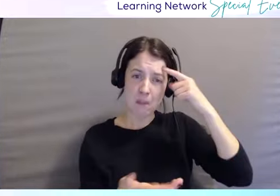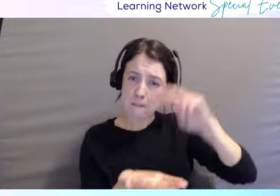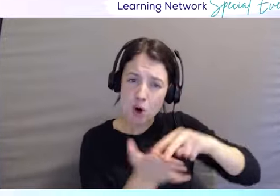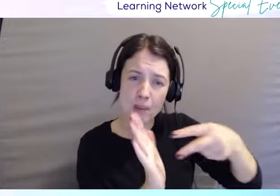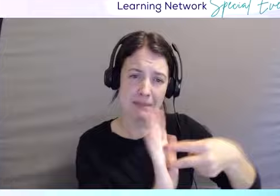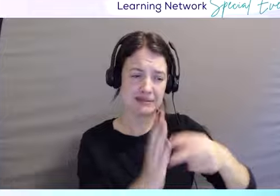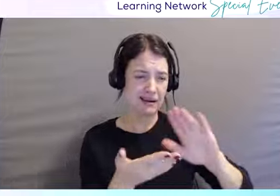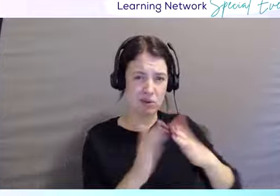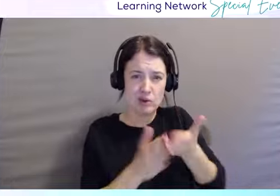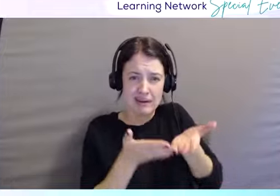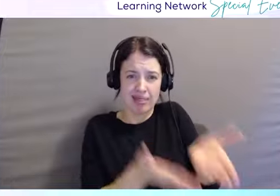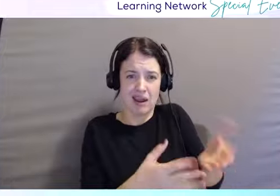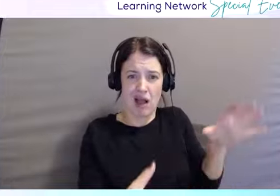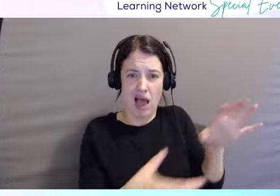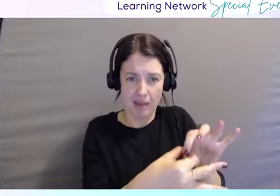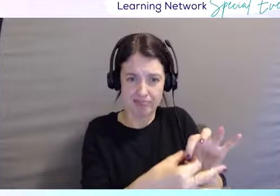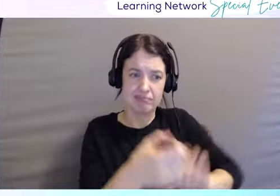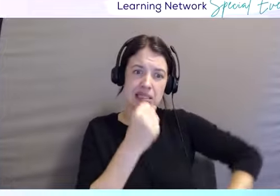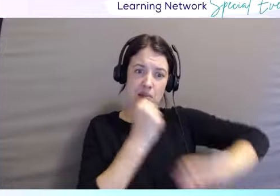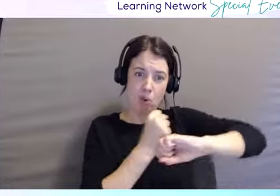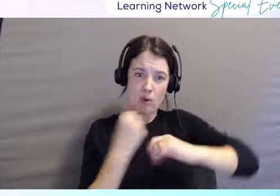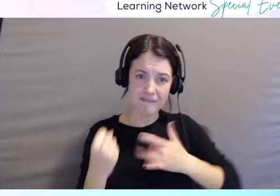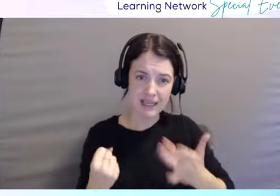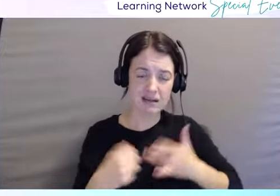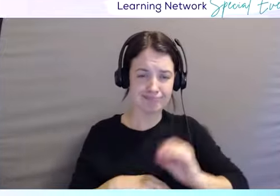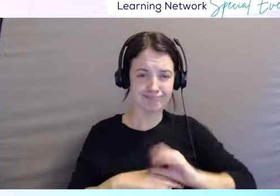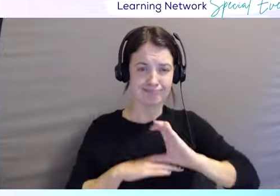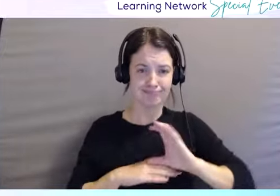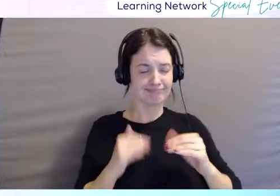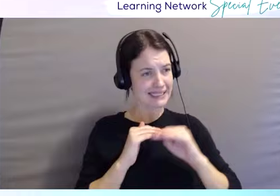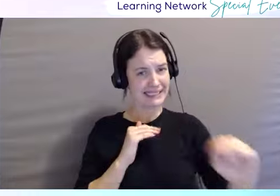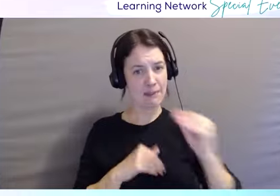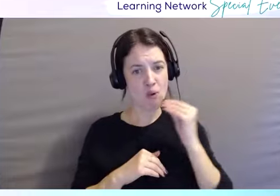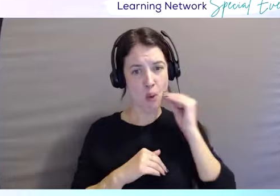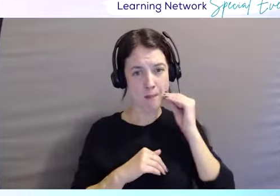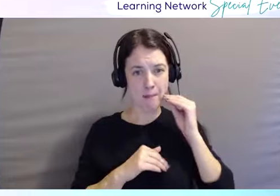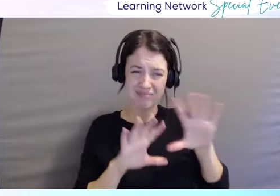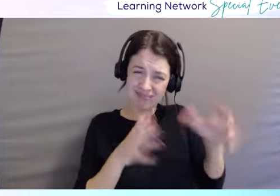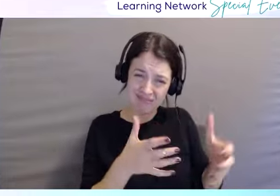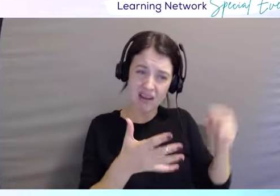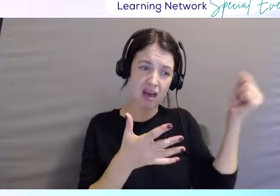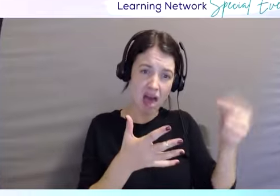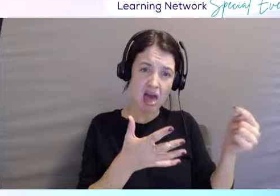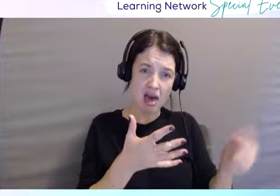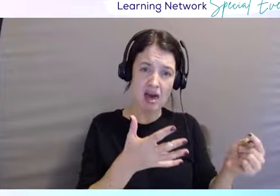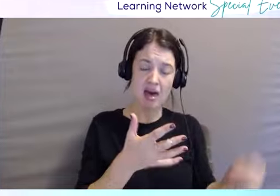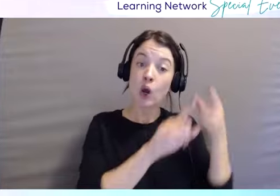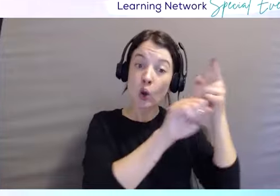supportive, have a stable home. All of these are principles and goals that you could apply to both